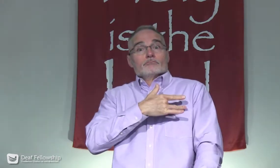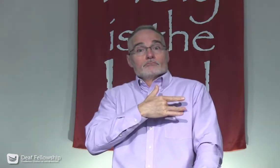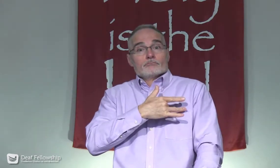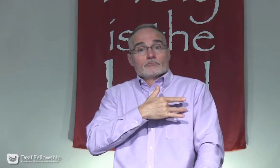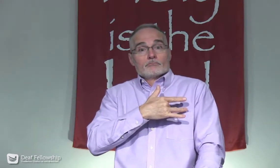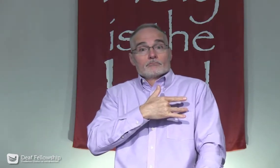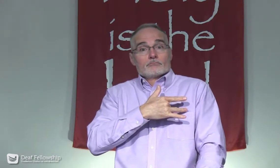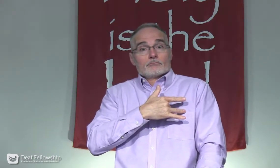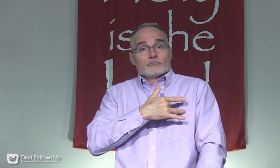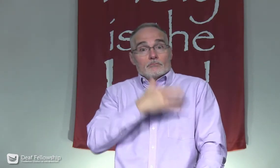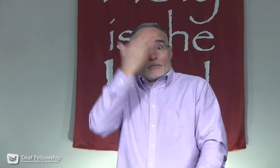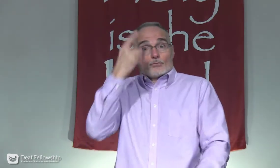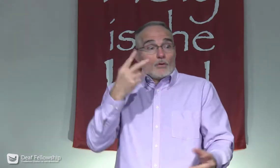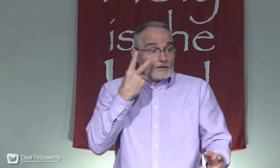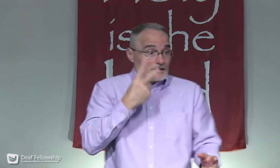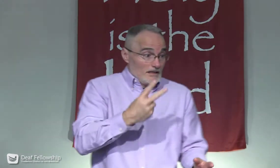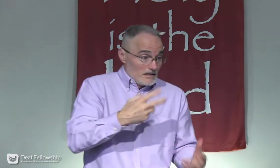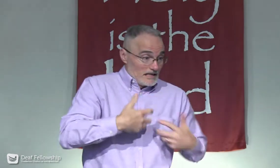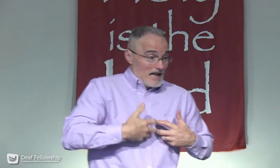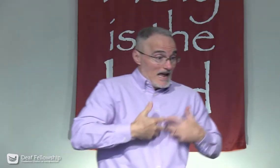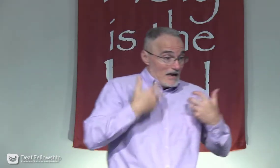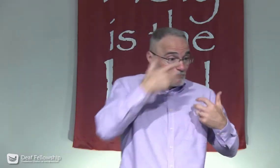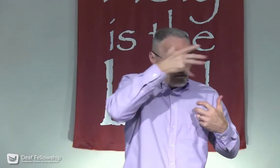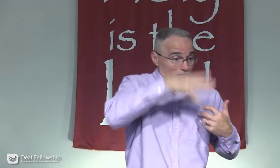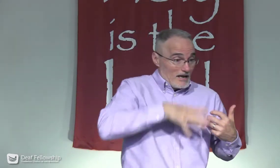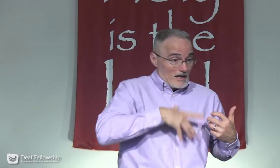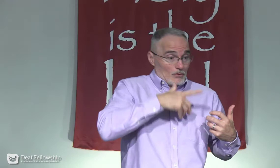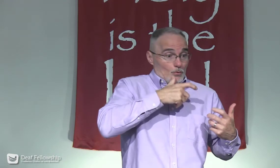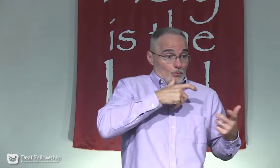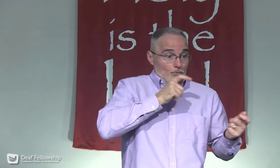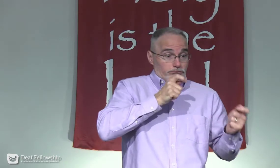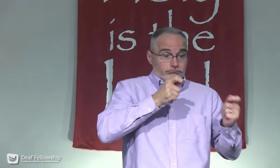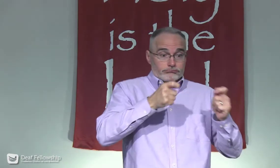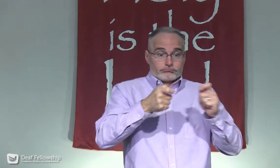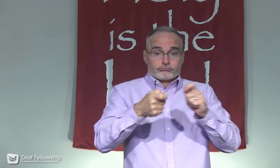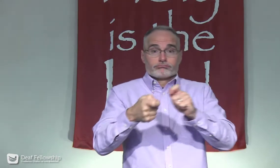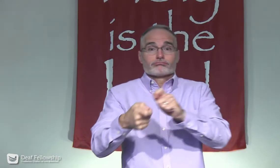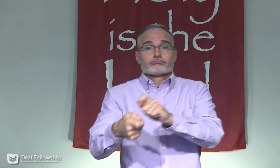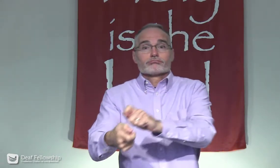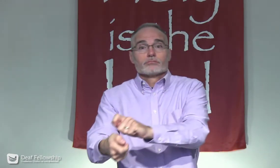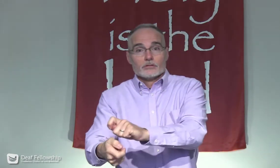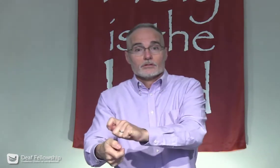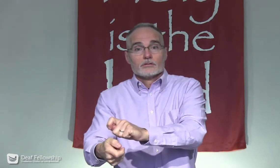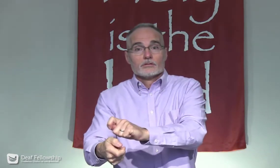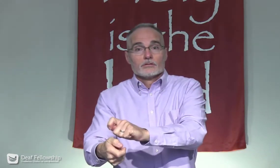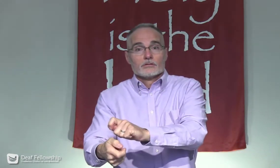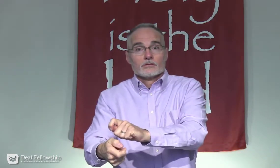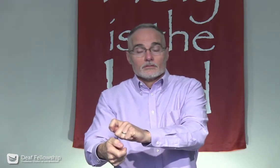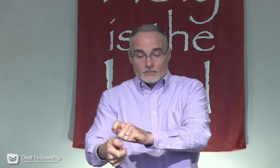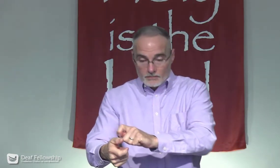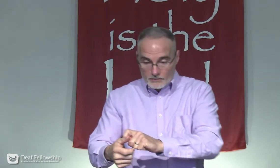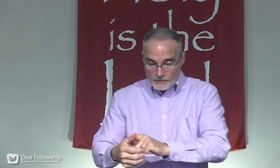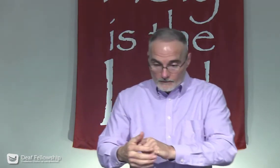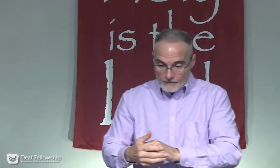clearly, the Holy Spirit convicted him, because what we saw was this angry man who